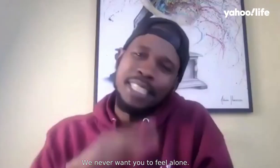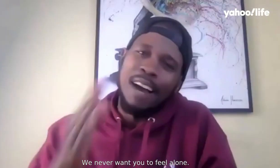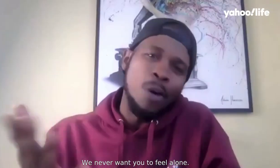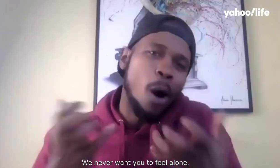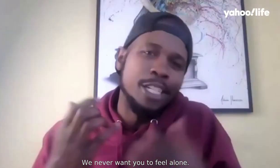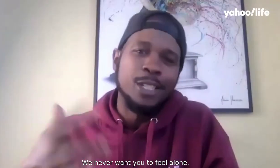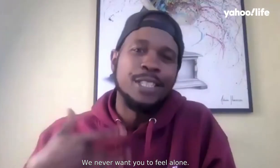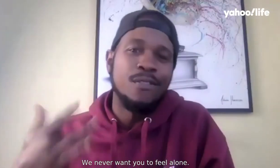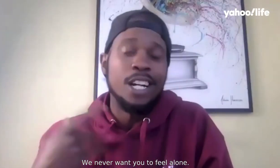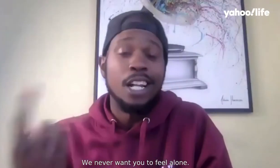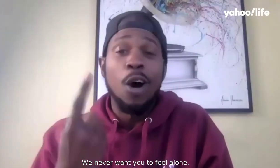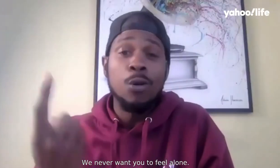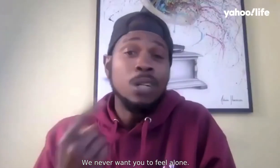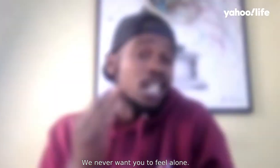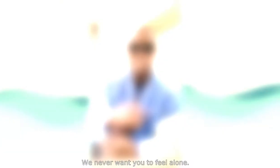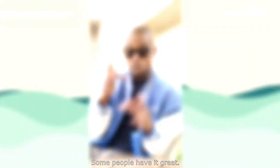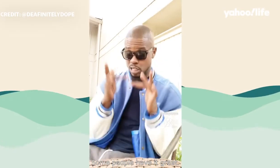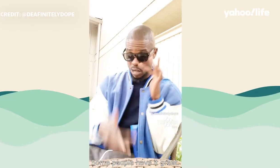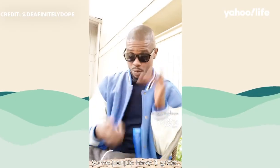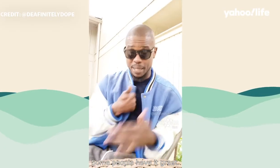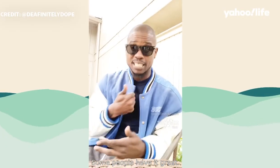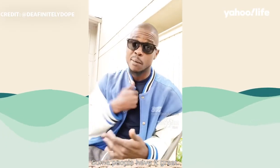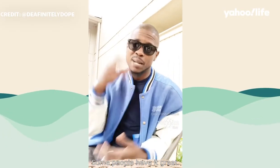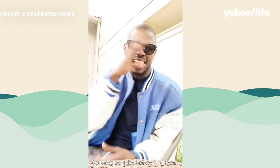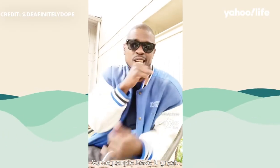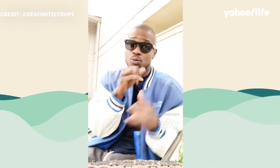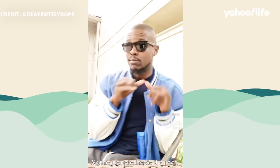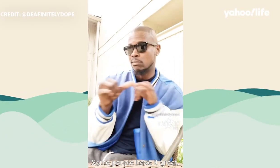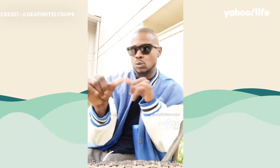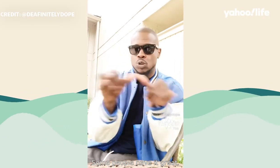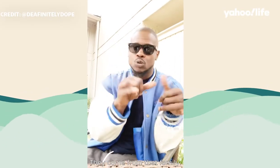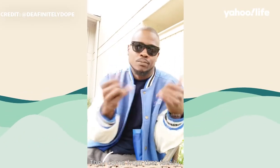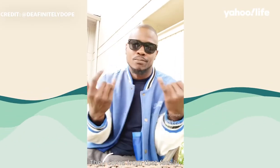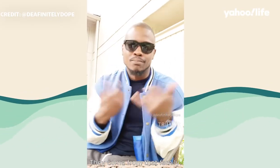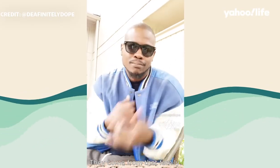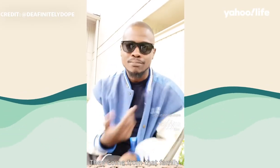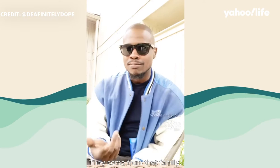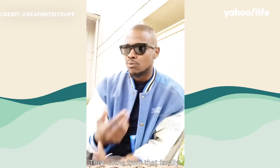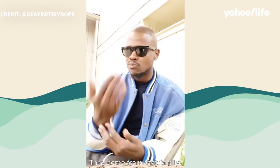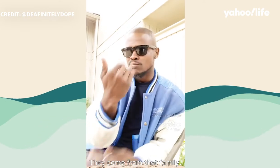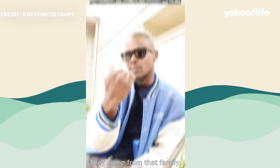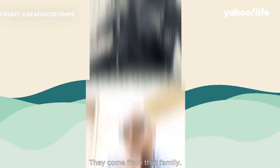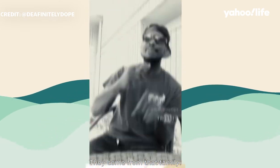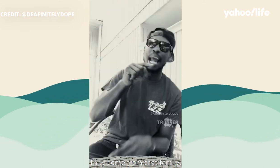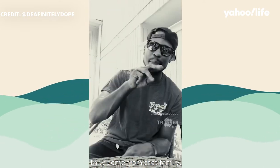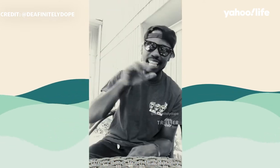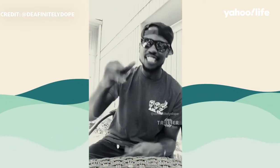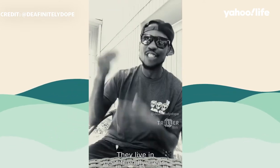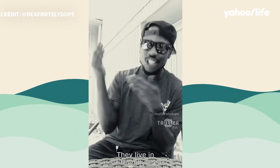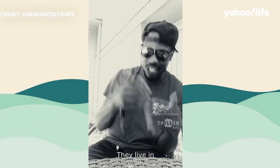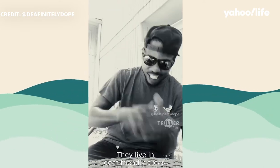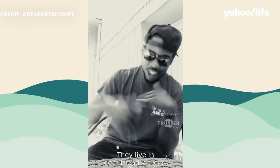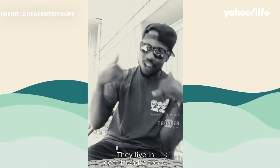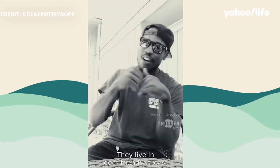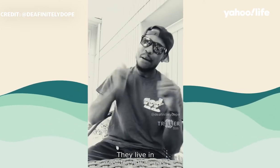never want you to feel alone. Some people have it great. They come from deaf families, they live in